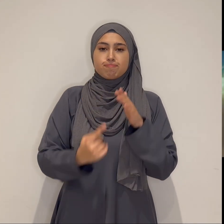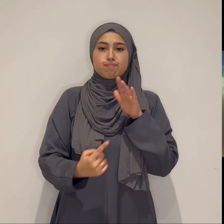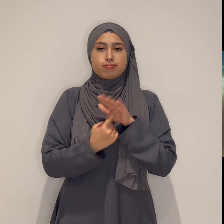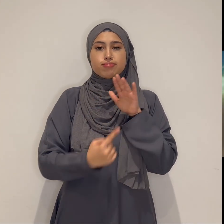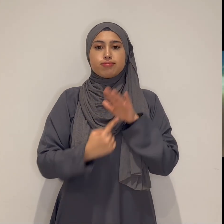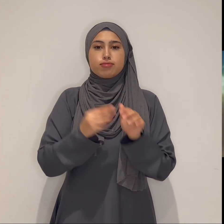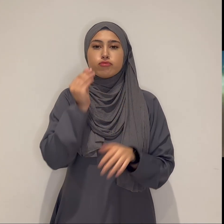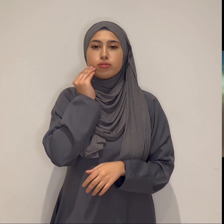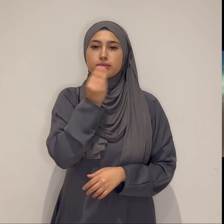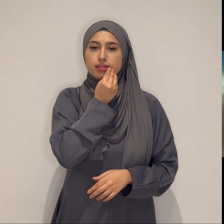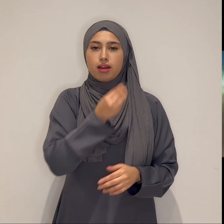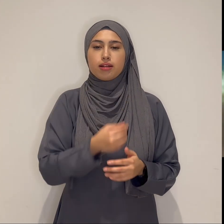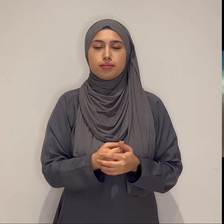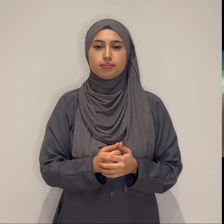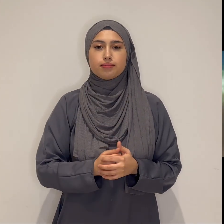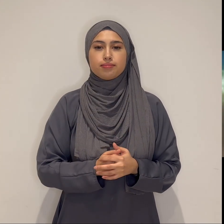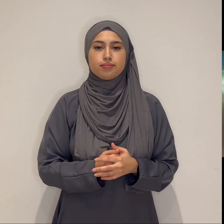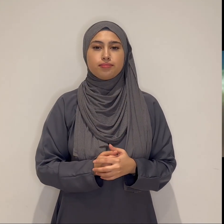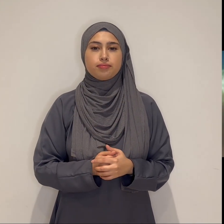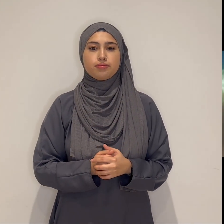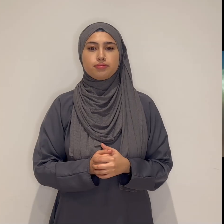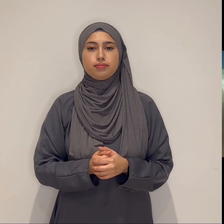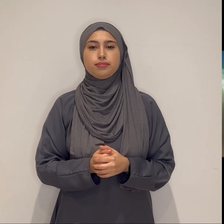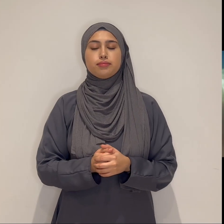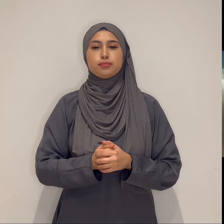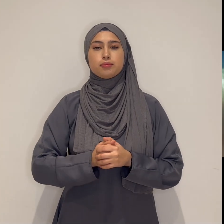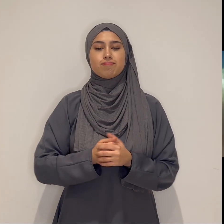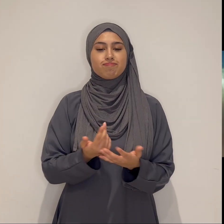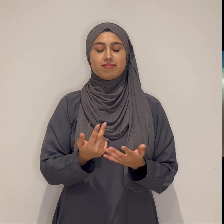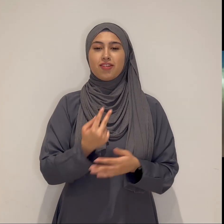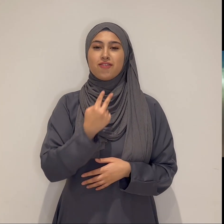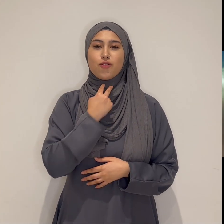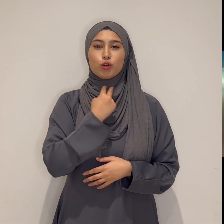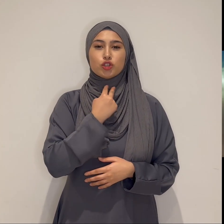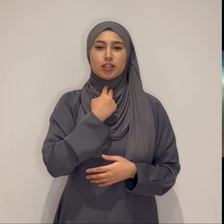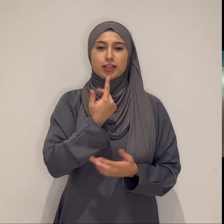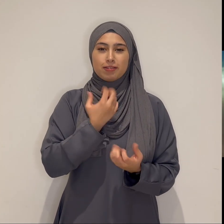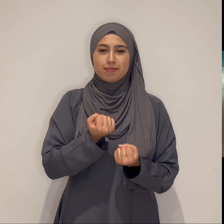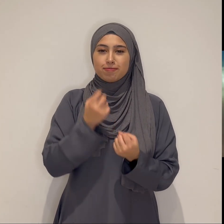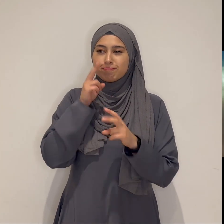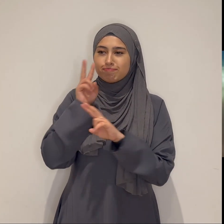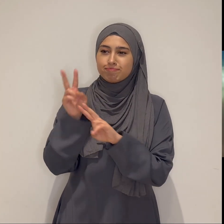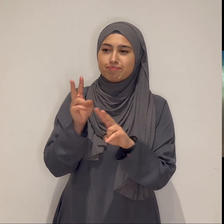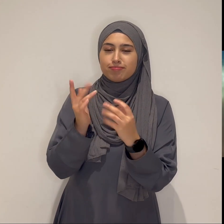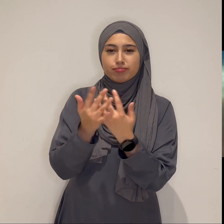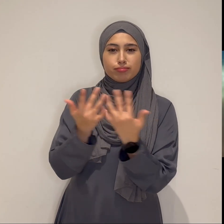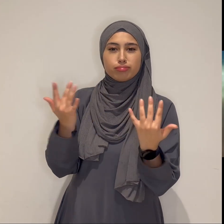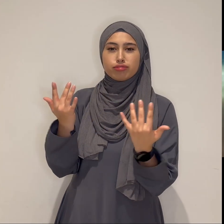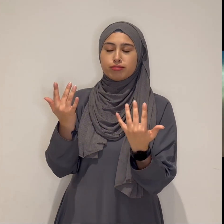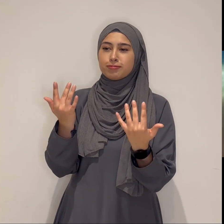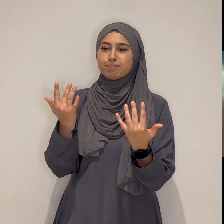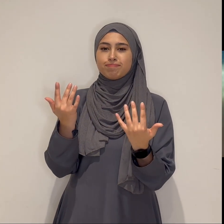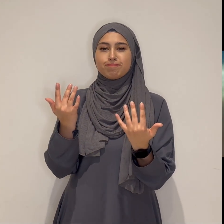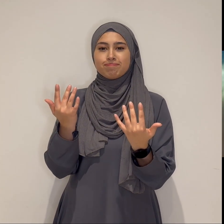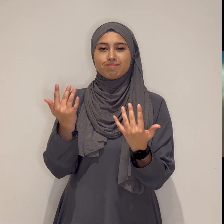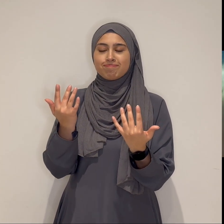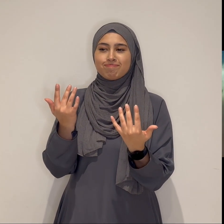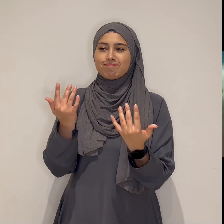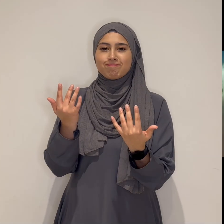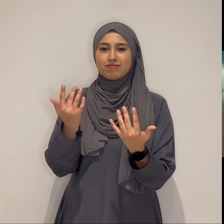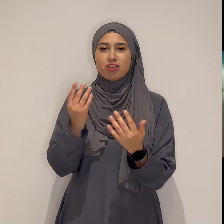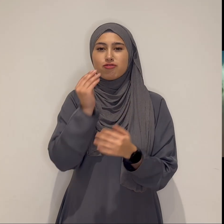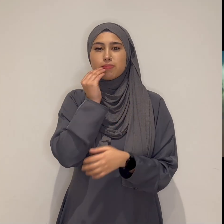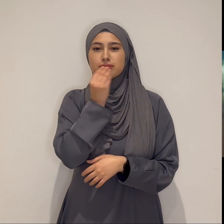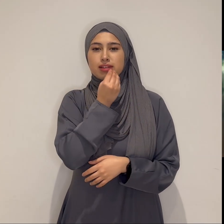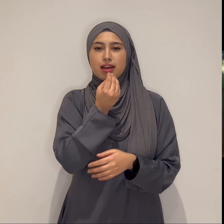because they truly understood how important this month is for the Muslim. And unfortunately, you find, my brothers in Islam,